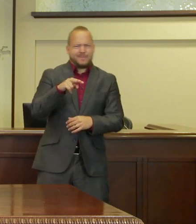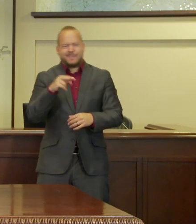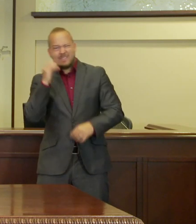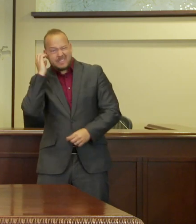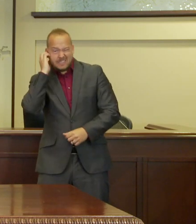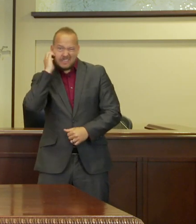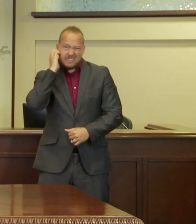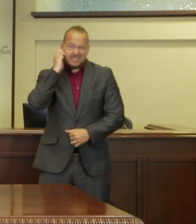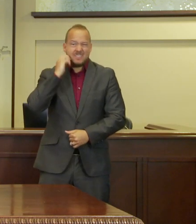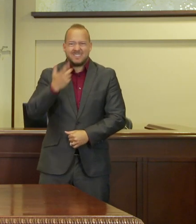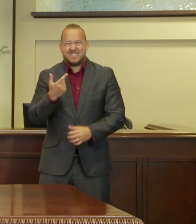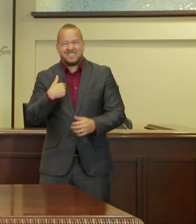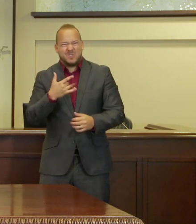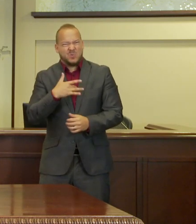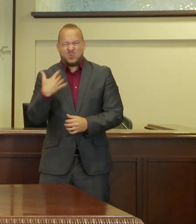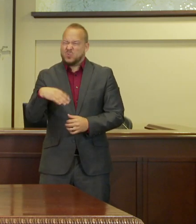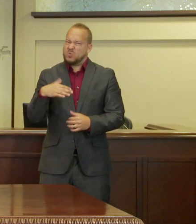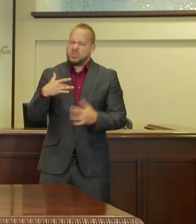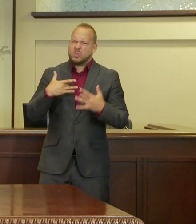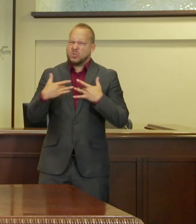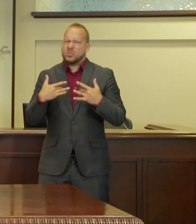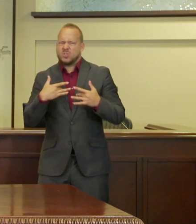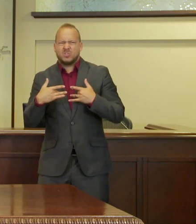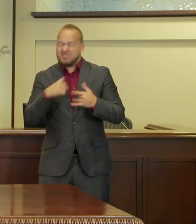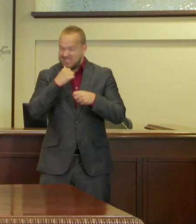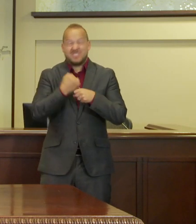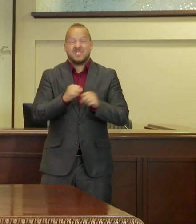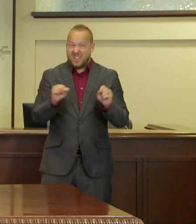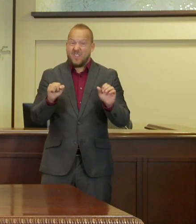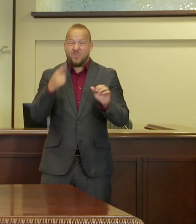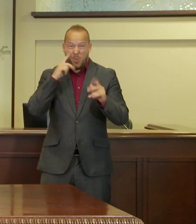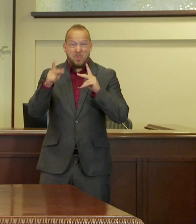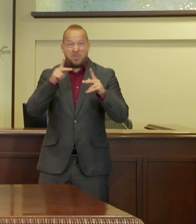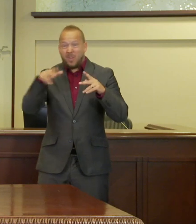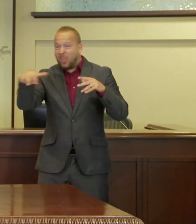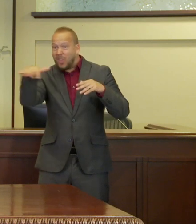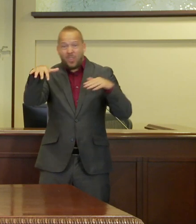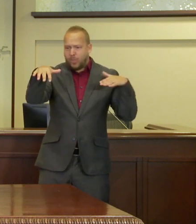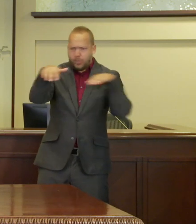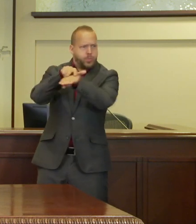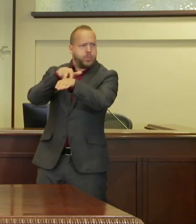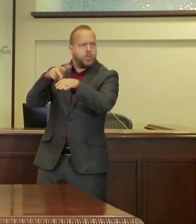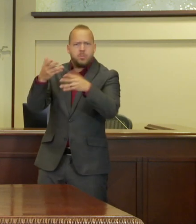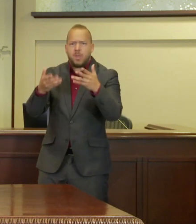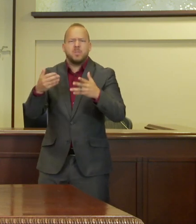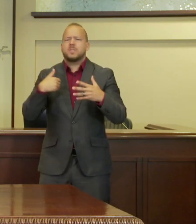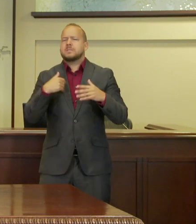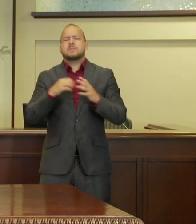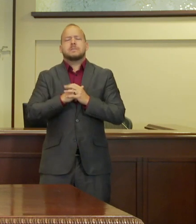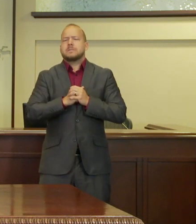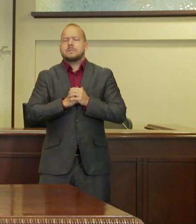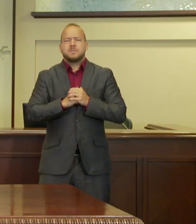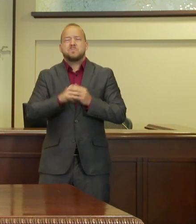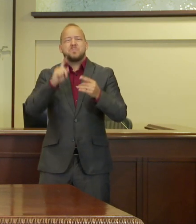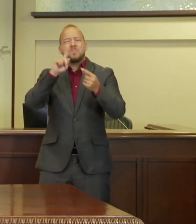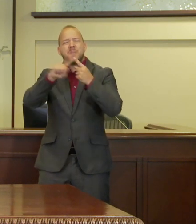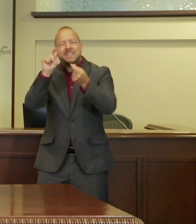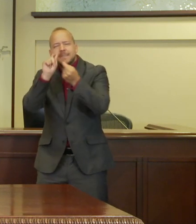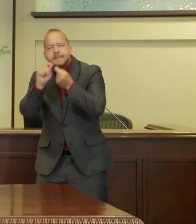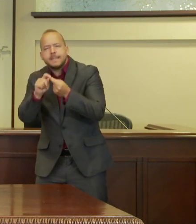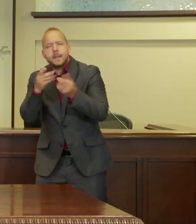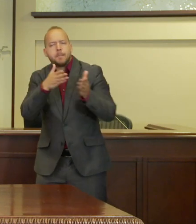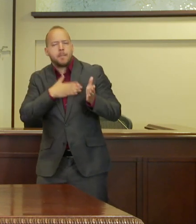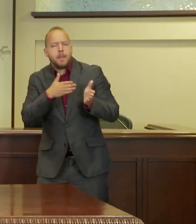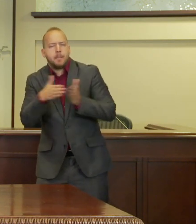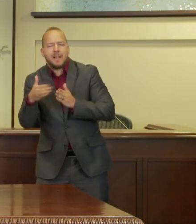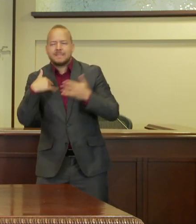really egregious in crowds of people. As far as specific measures, we're working on that with our incident command team right now to